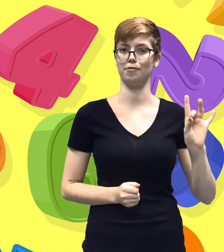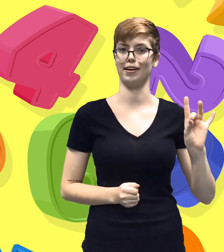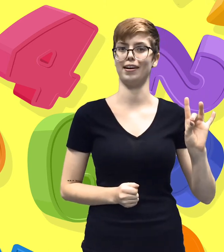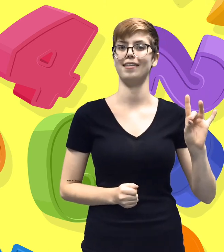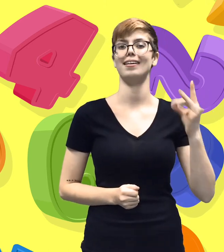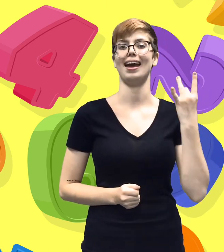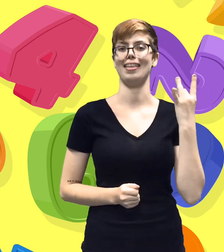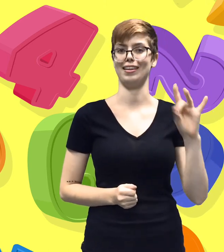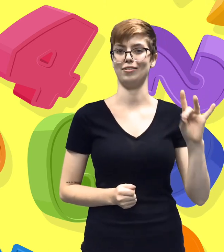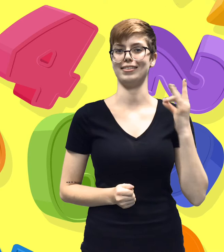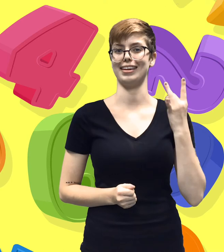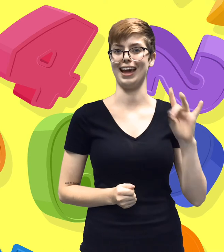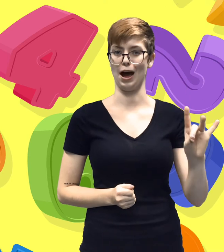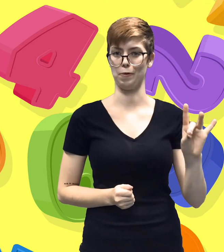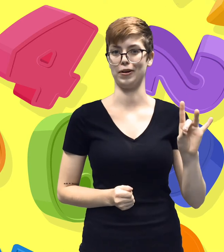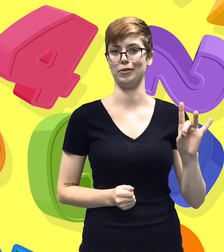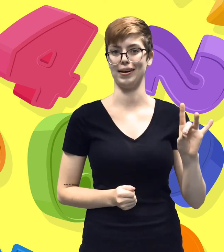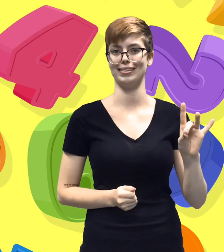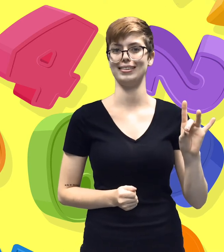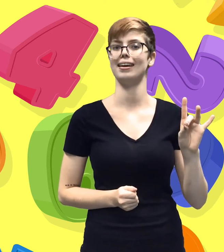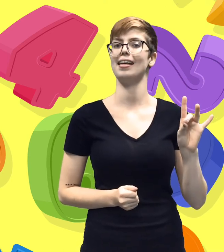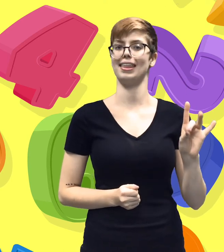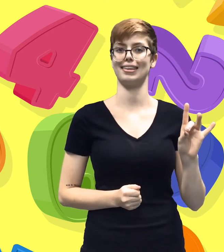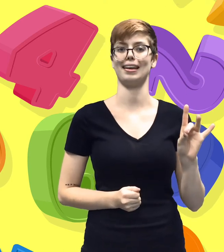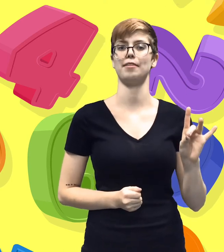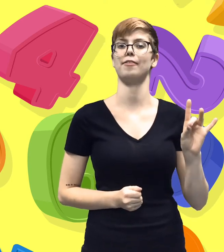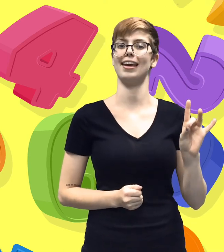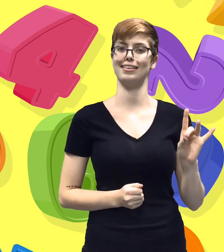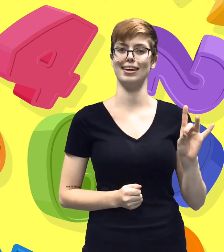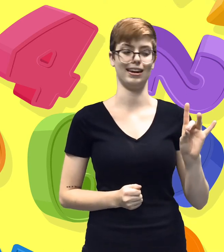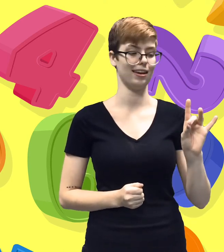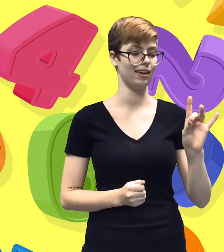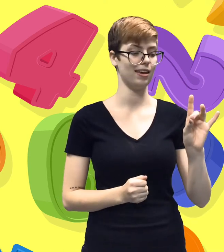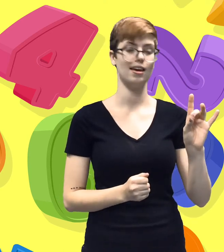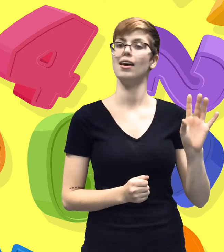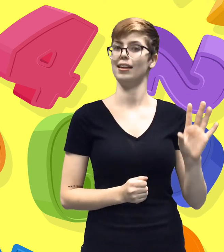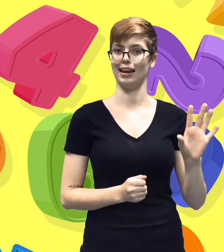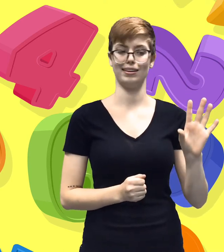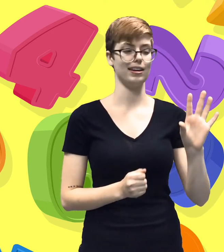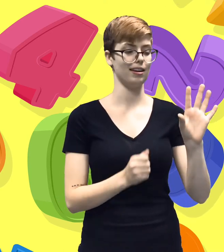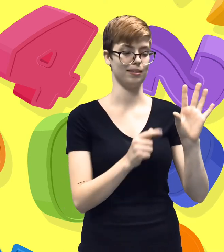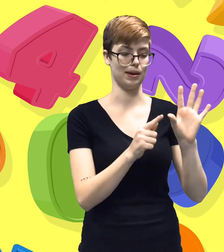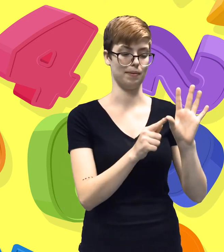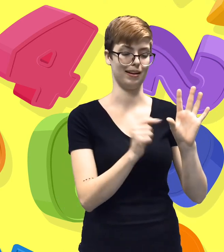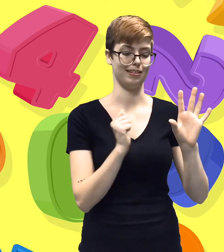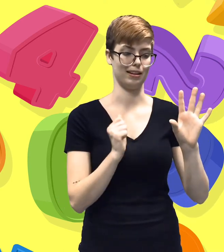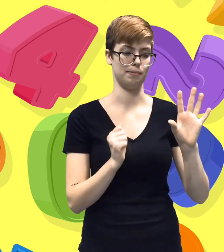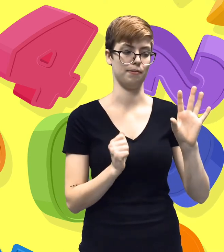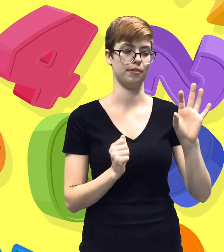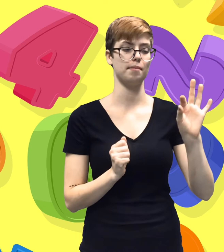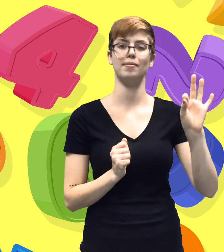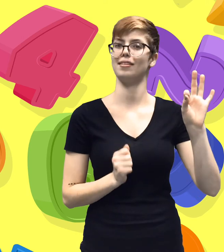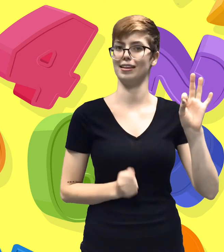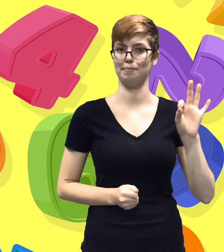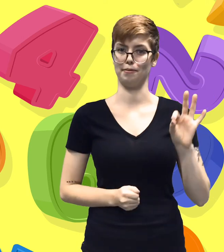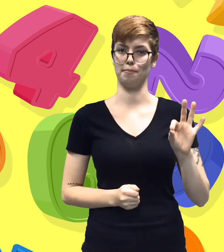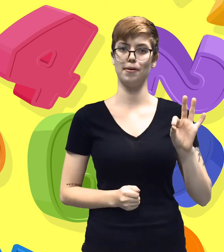finger and then twisting outward twice. That's a sign for 18. 19 is made by touching the tip of your thumb to the tip of your pointer